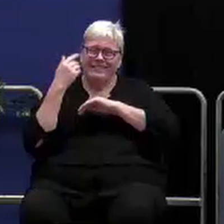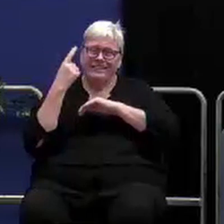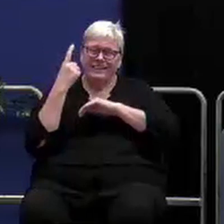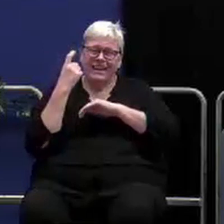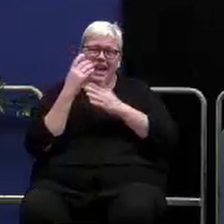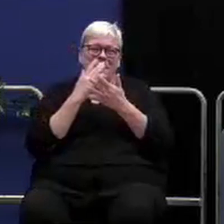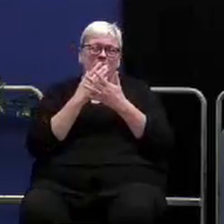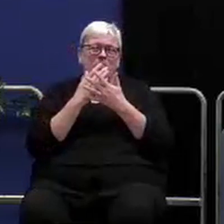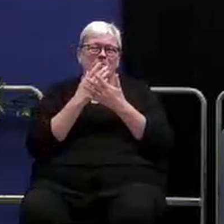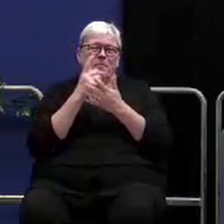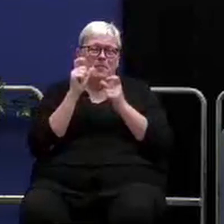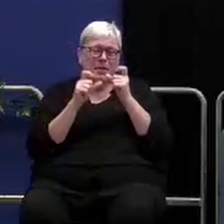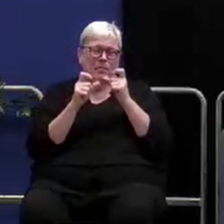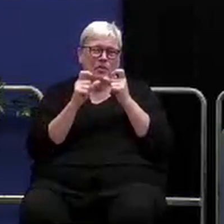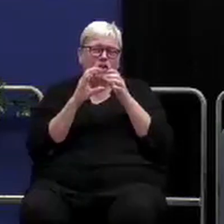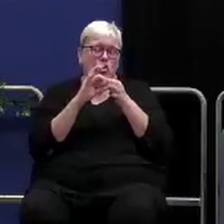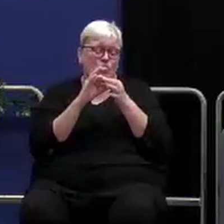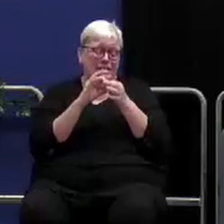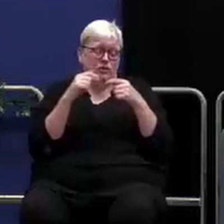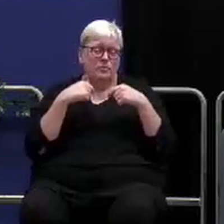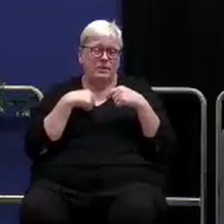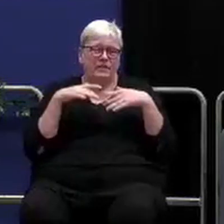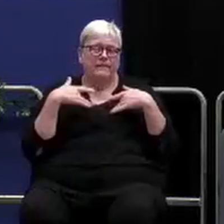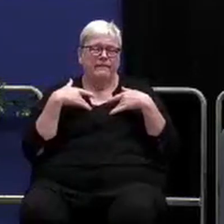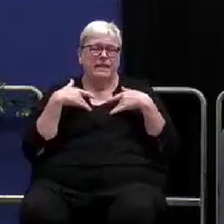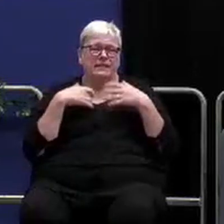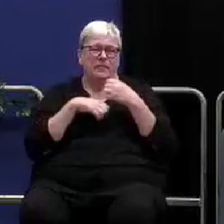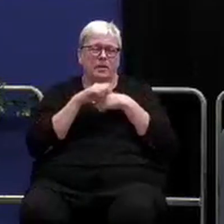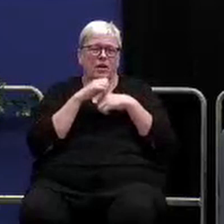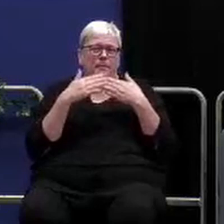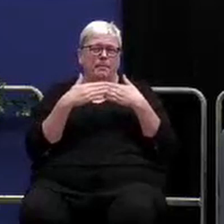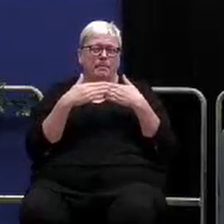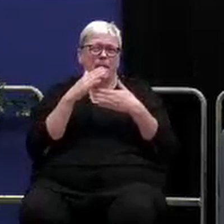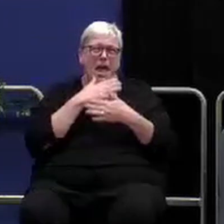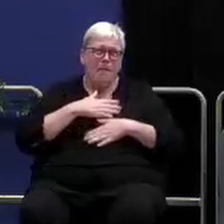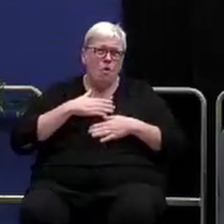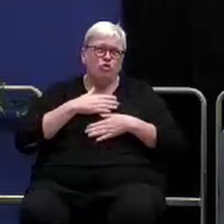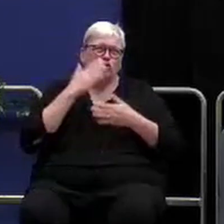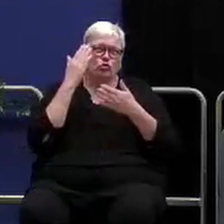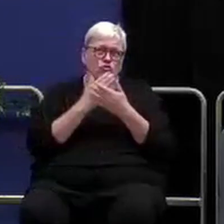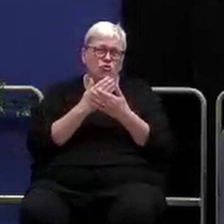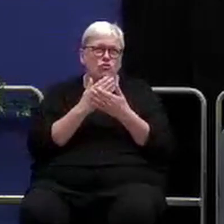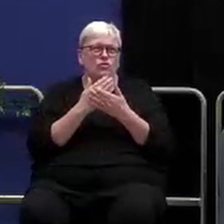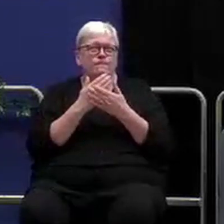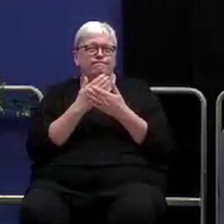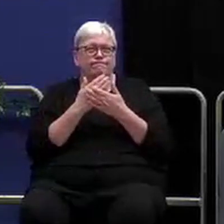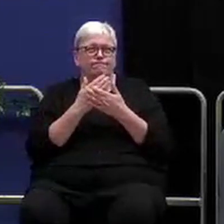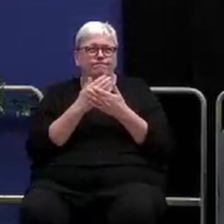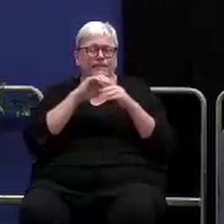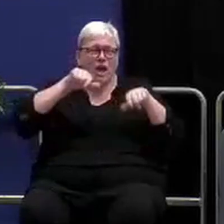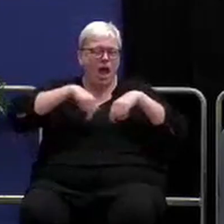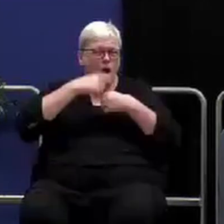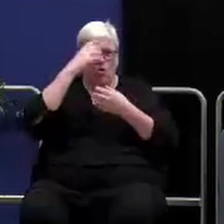people closest to me felt that it had got to the emotional truth of it, even if our memories of